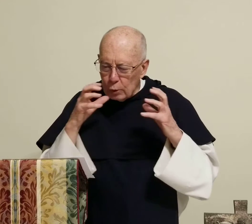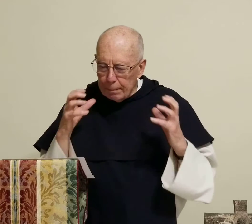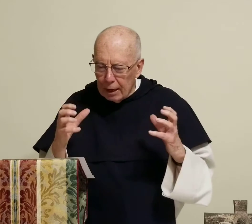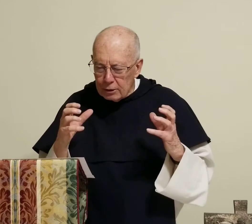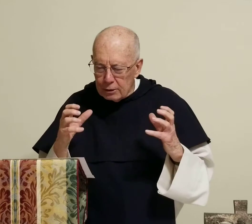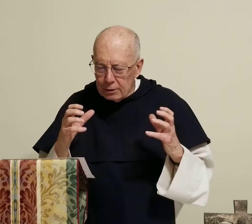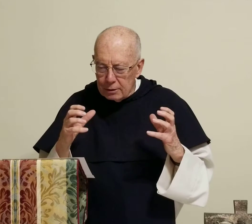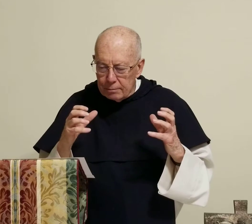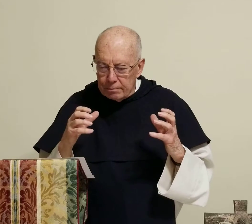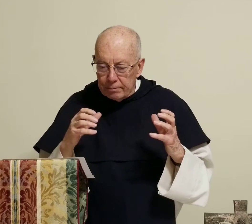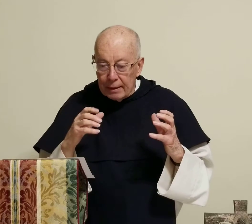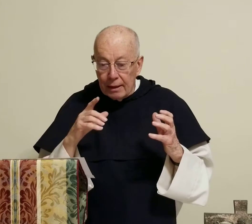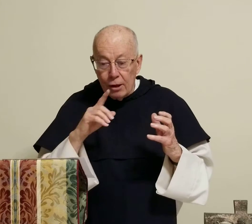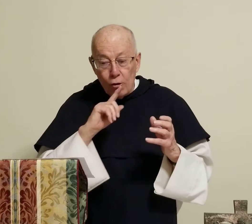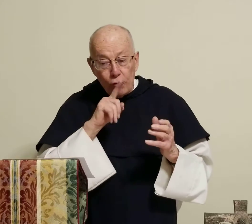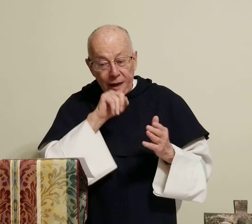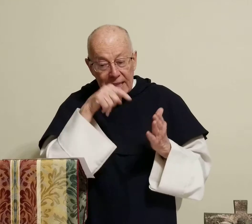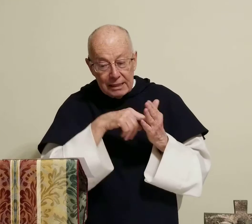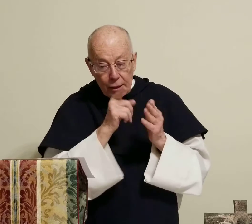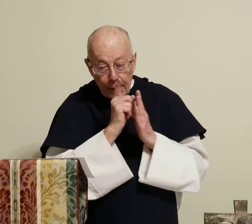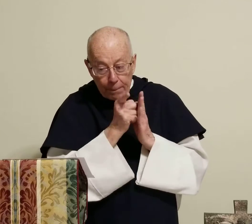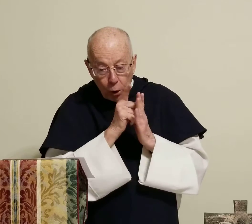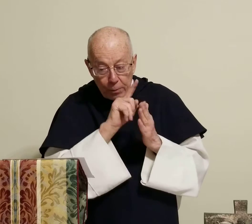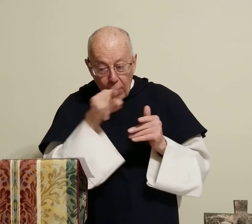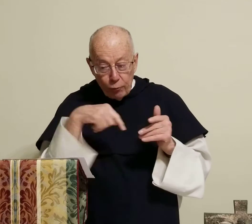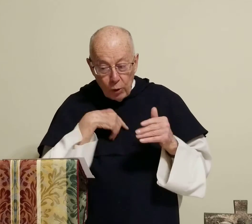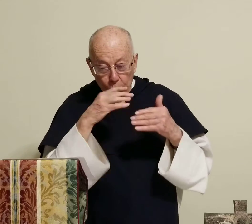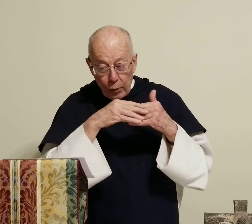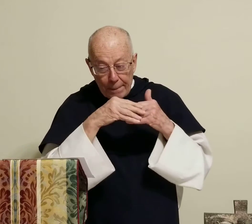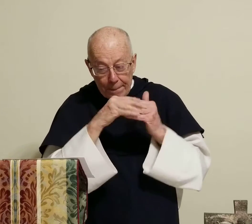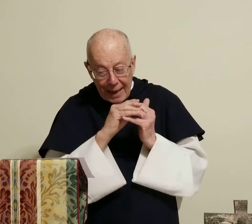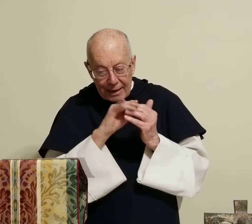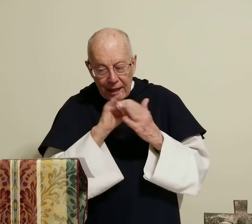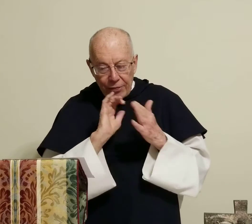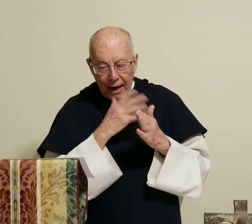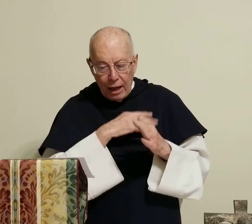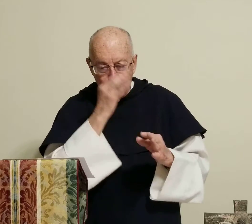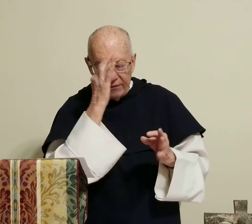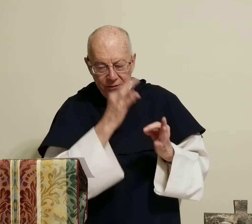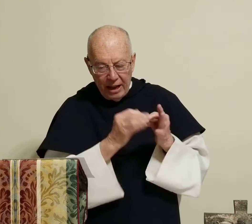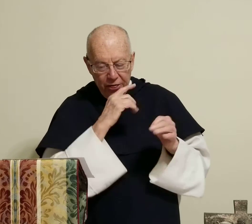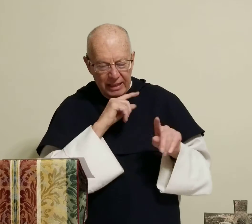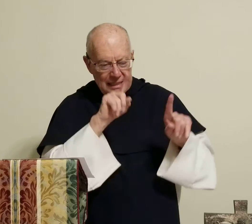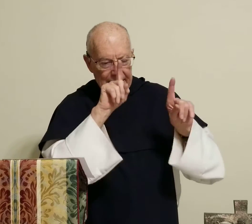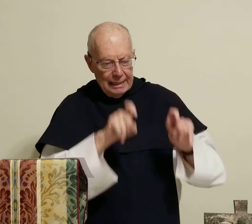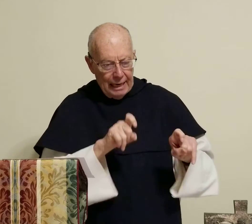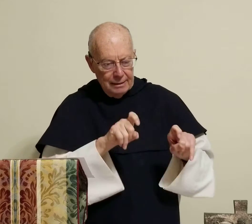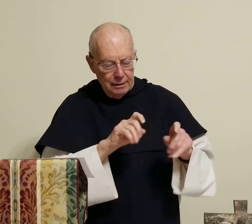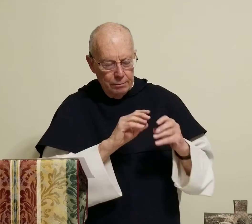much. When it's at the moment of work with that our faith doesn't.